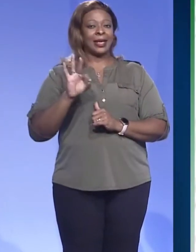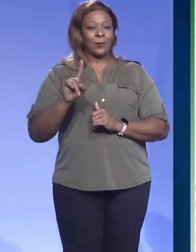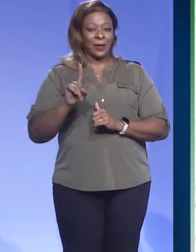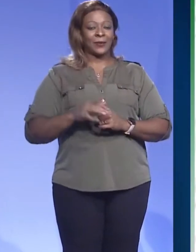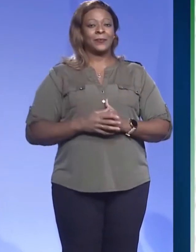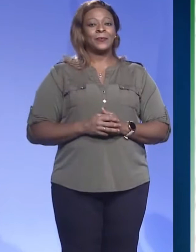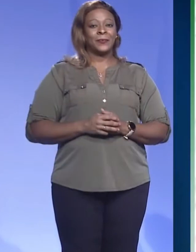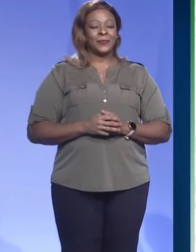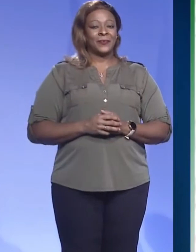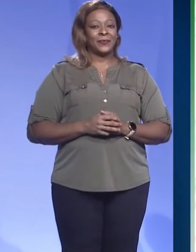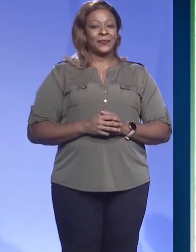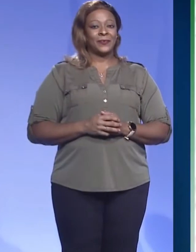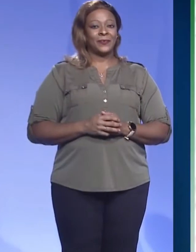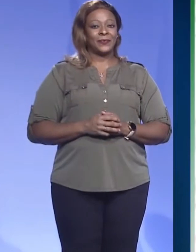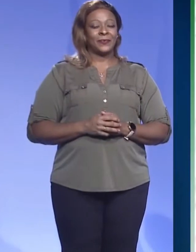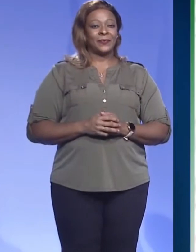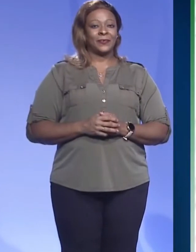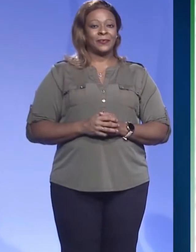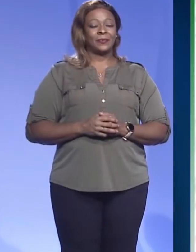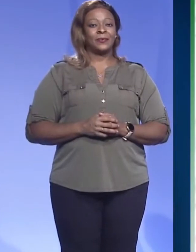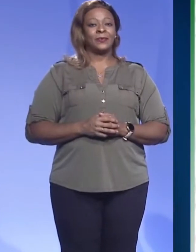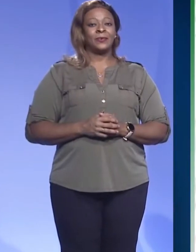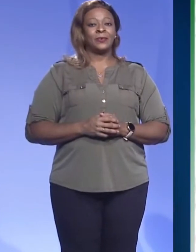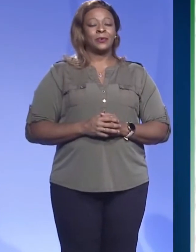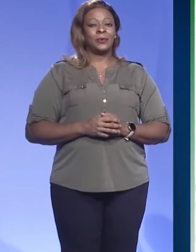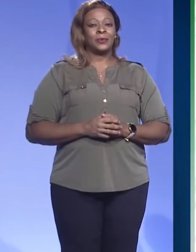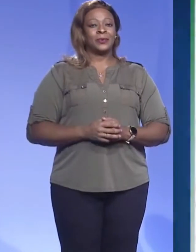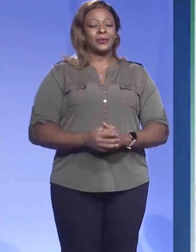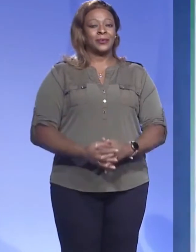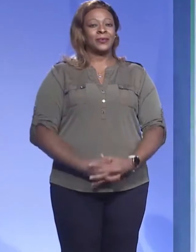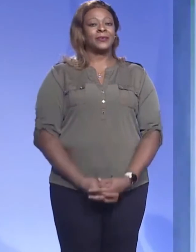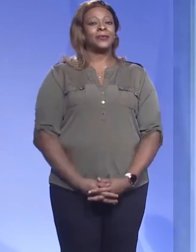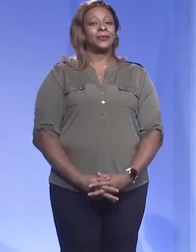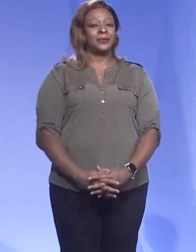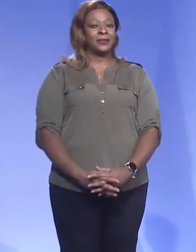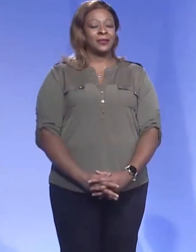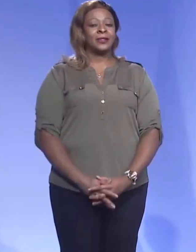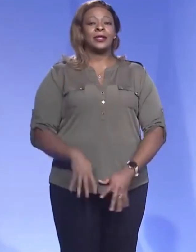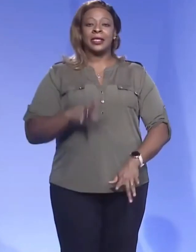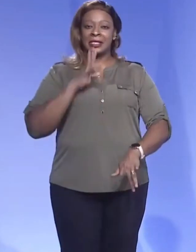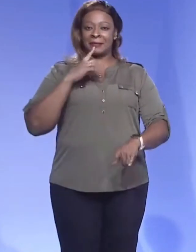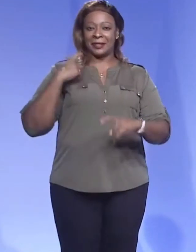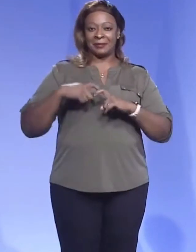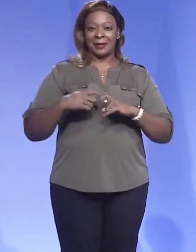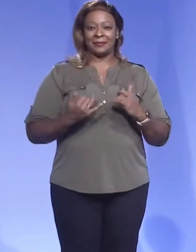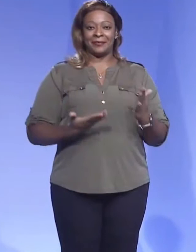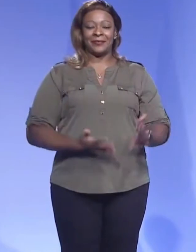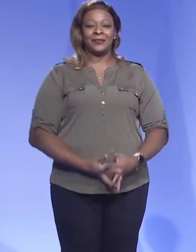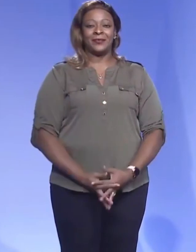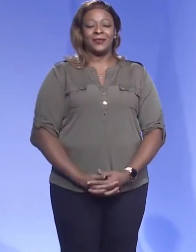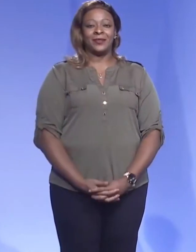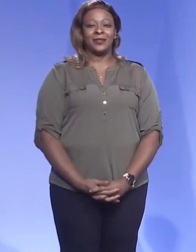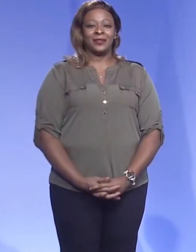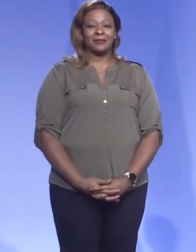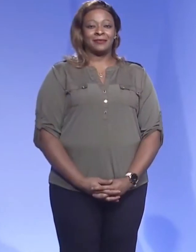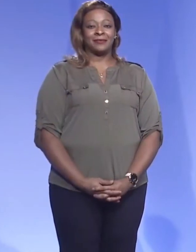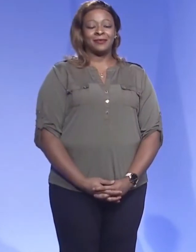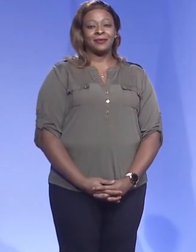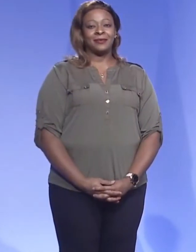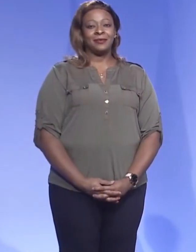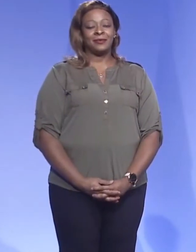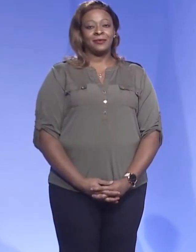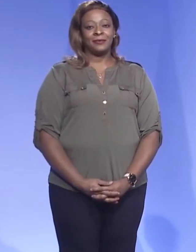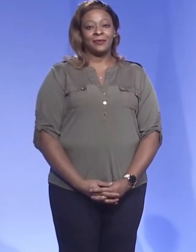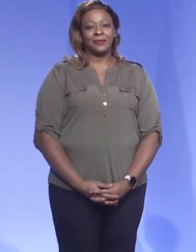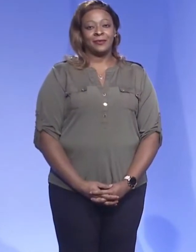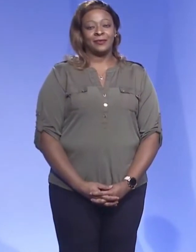901-726-1891. Es muy importante para la comunidad. Agradezco la invitación del Departamento de Salud del Condado de Shelby